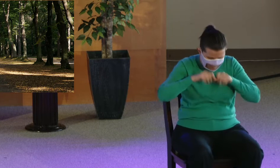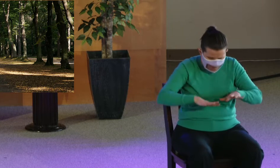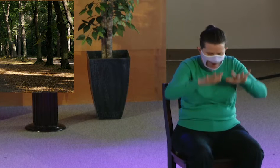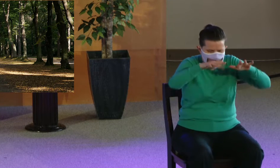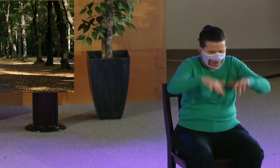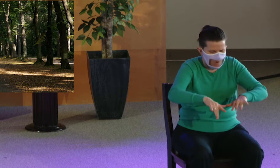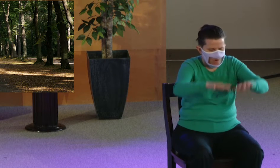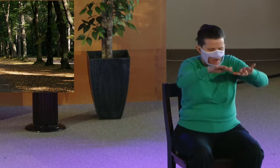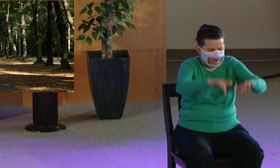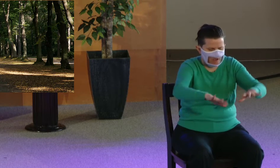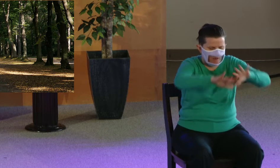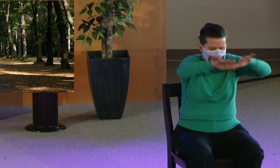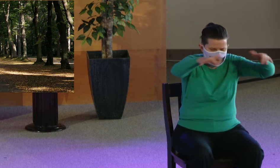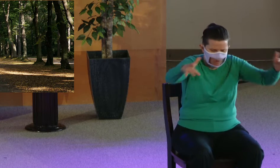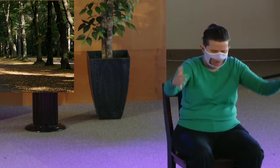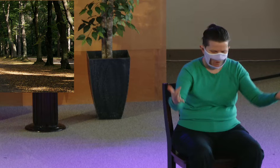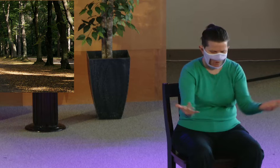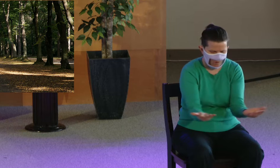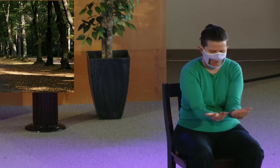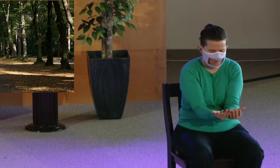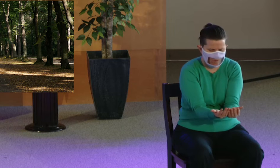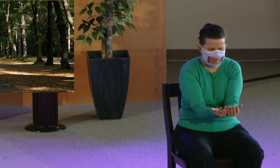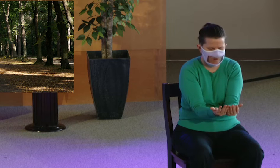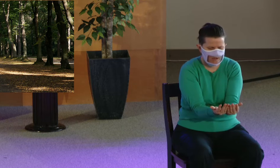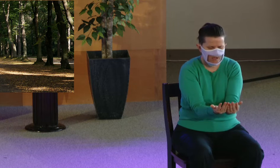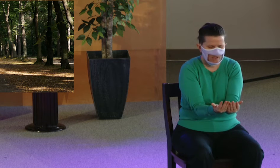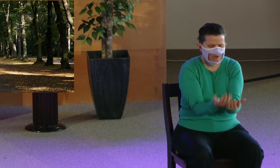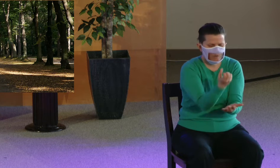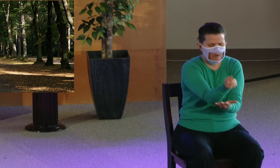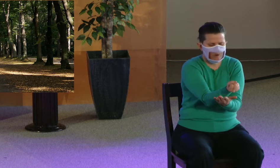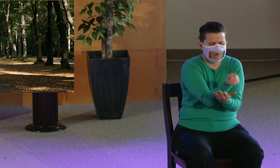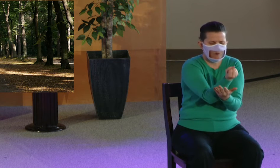we hold the knowing of peace.